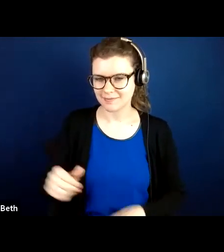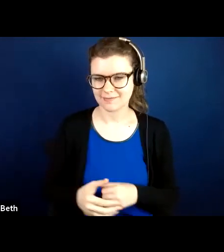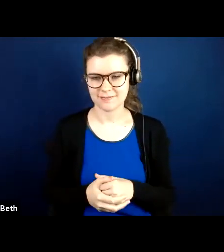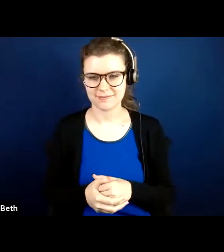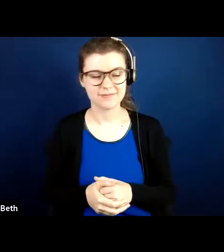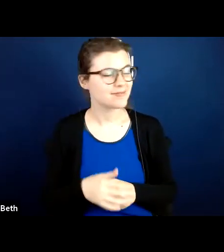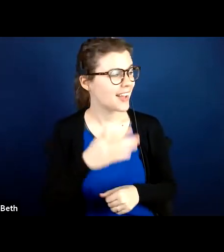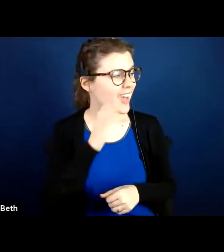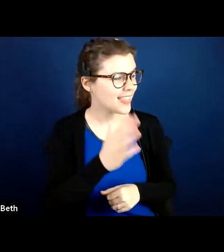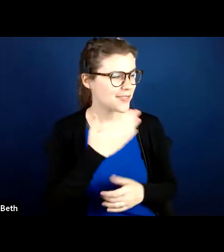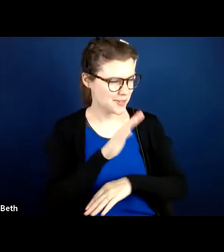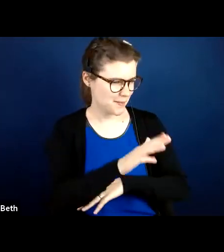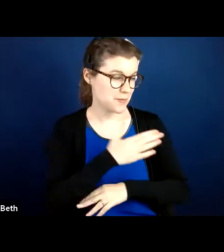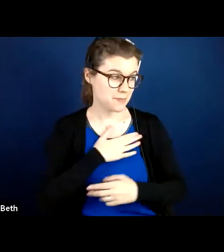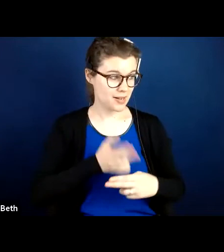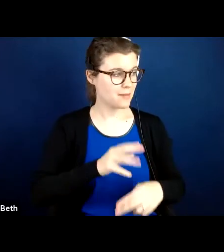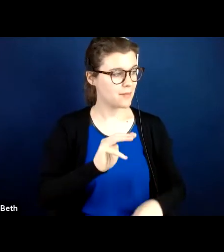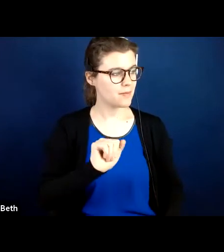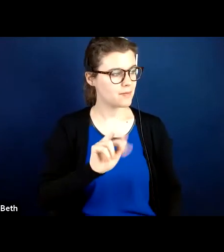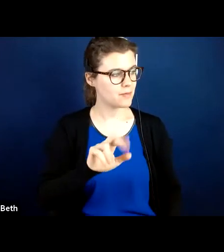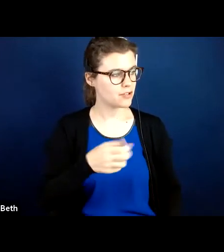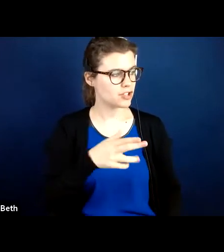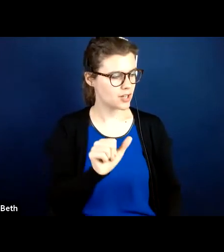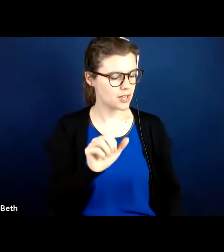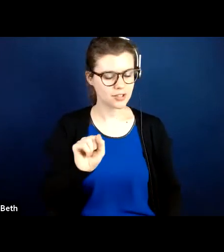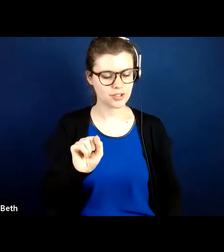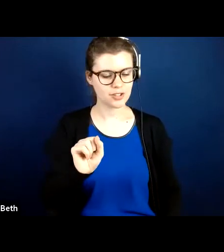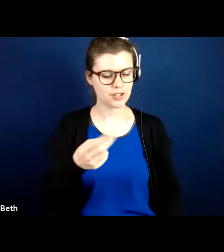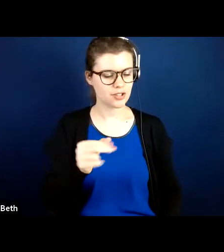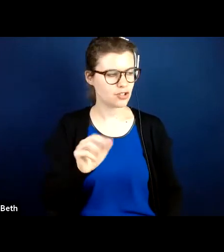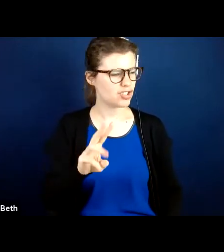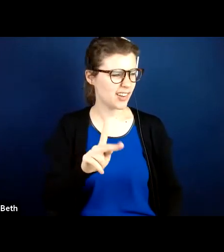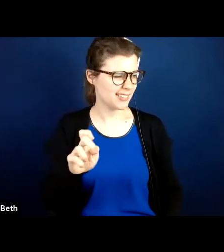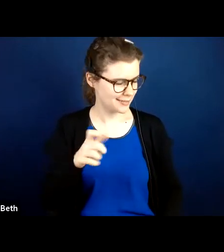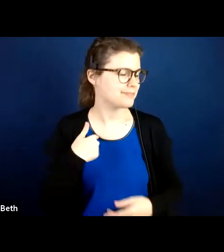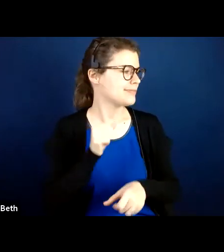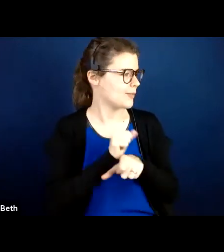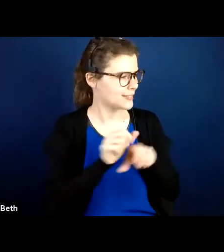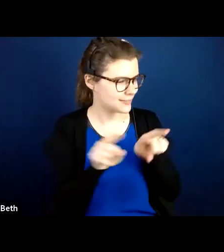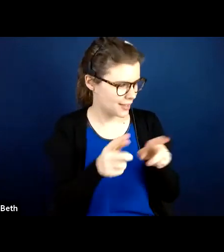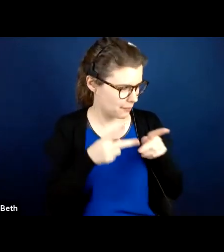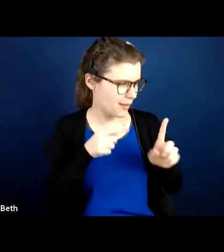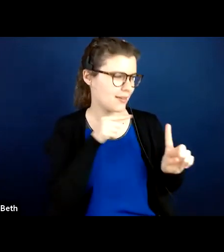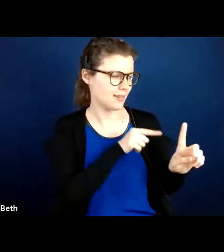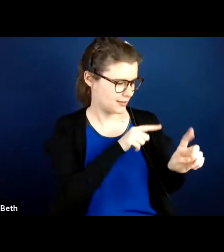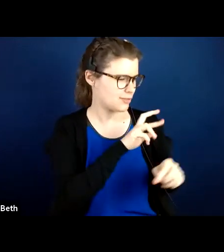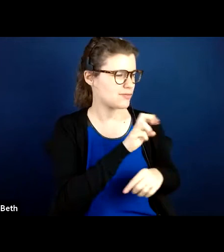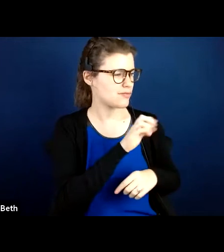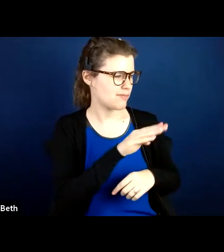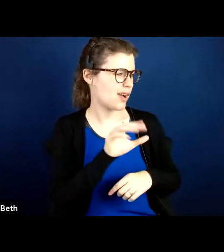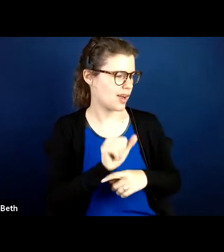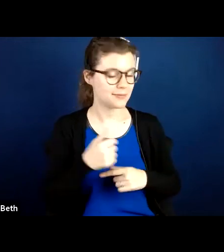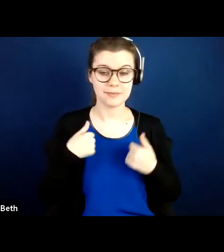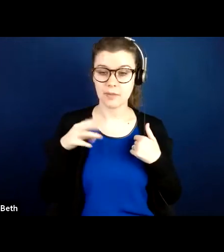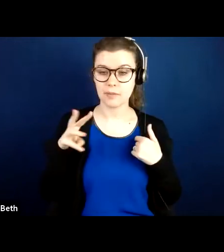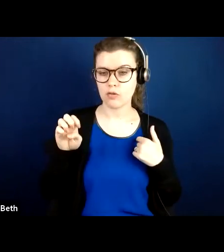Hi, good afternoon. My name is Marsha Schwanke, and as Rebecca said, I work with her at the Southeast ADA Center. I am the web specialist. I'll be